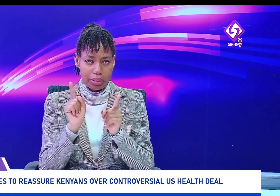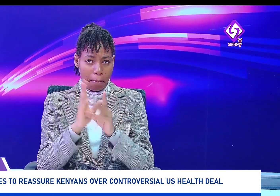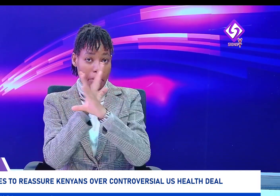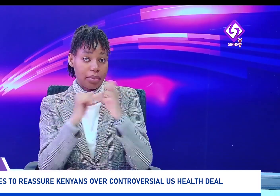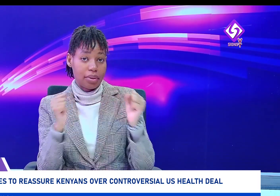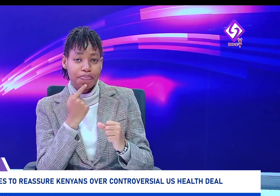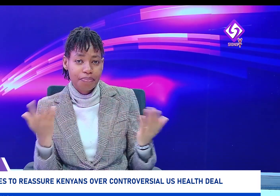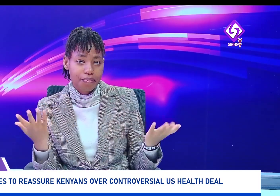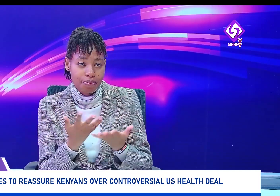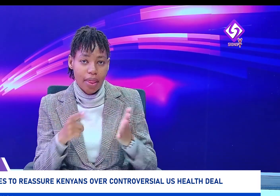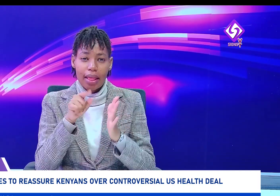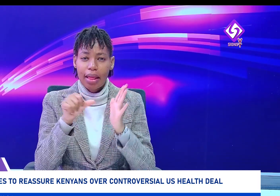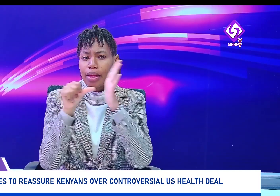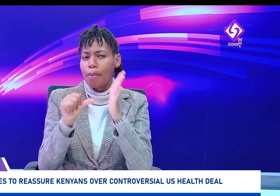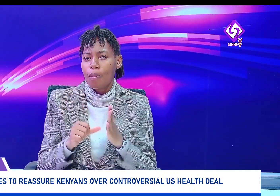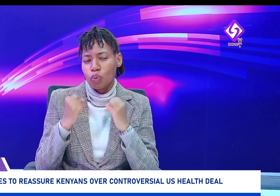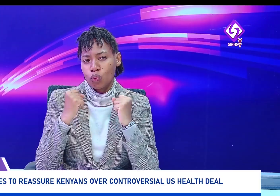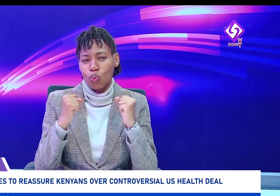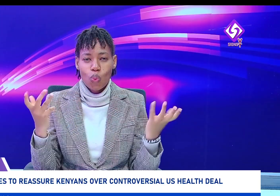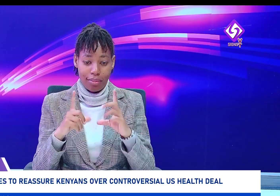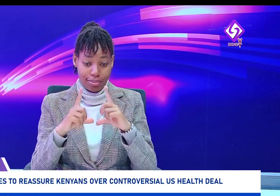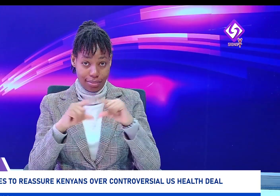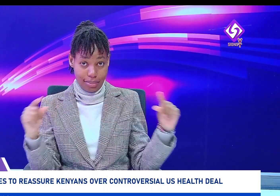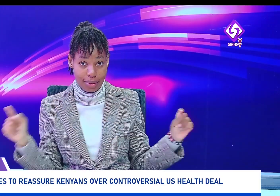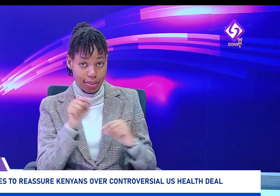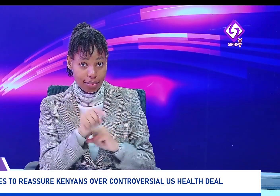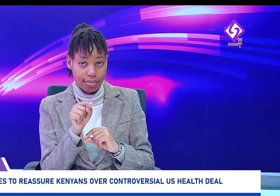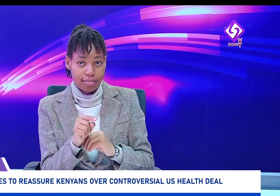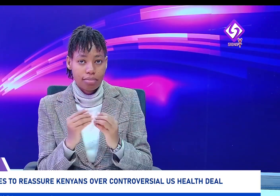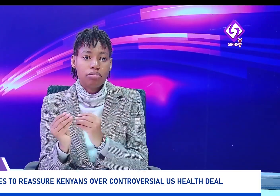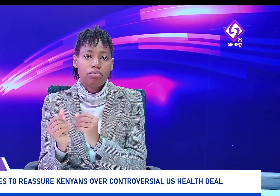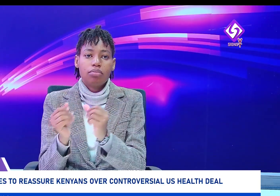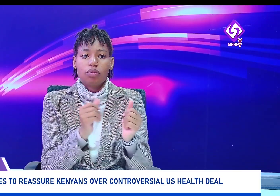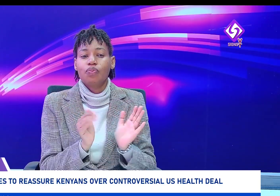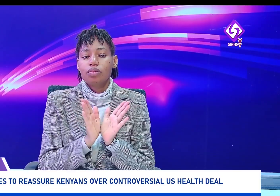statement aimed at restoring public confidence.